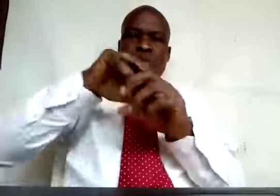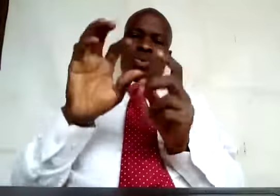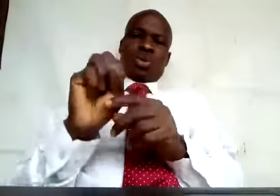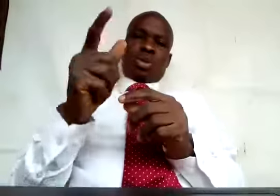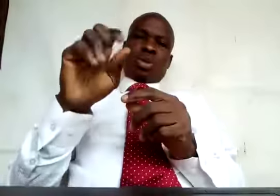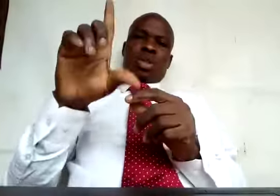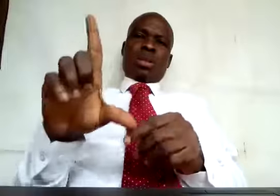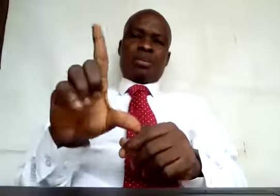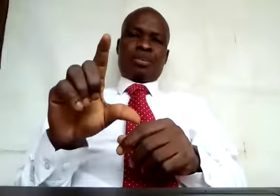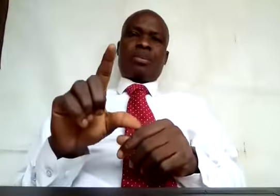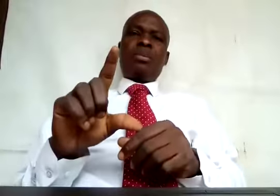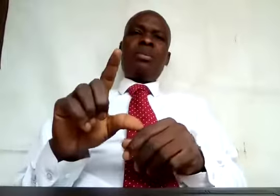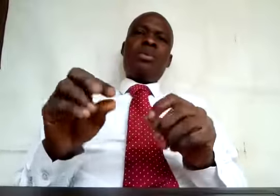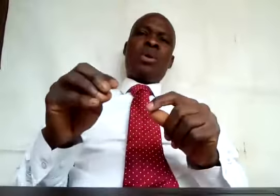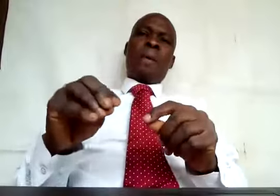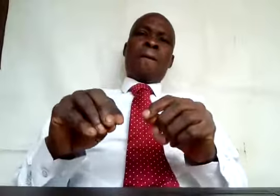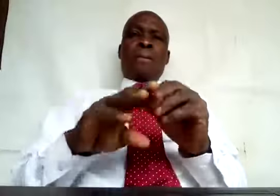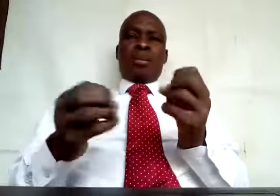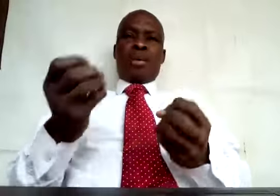liquid. Boiling point.